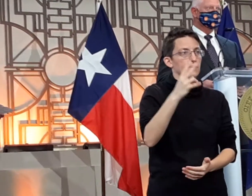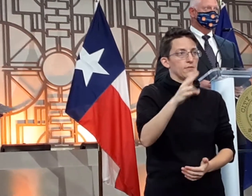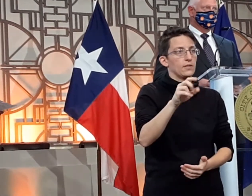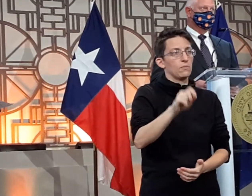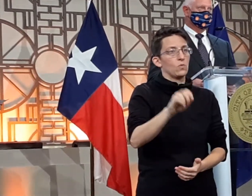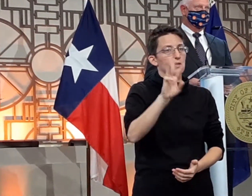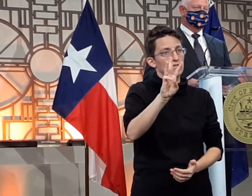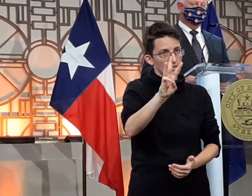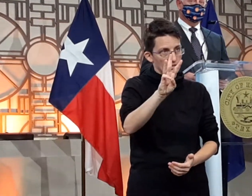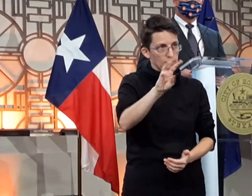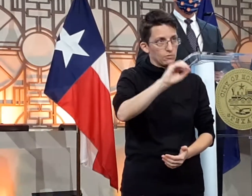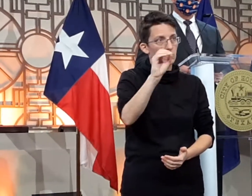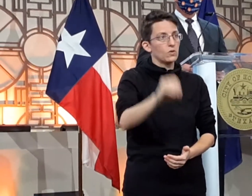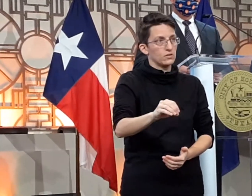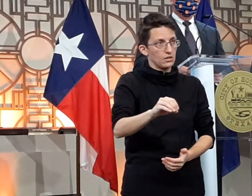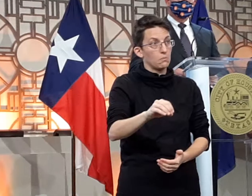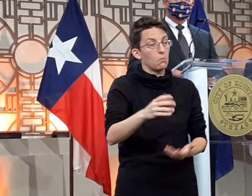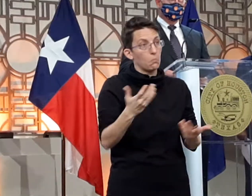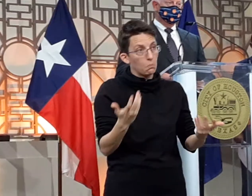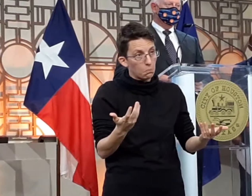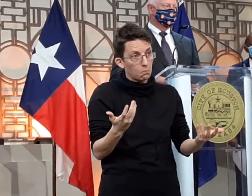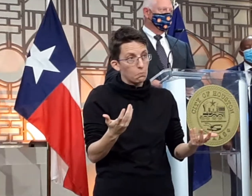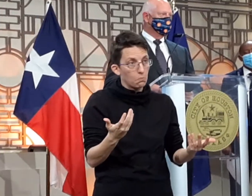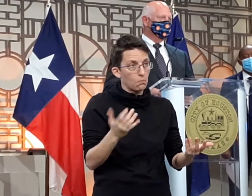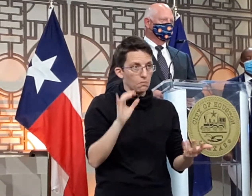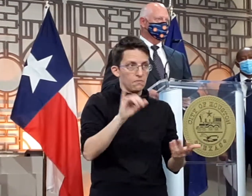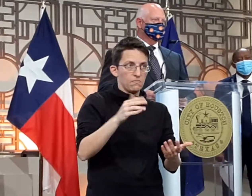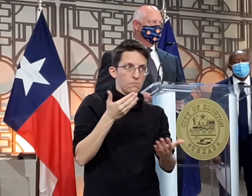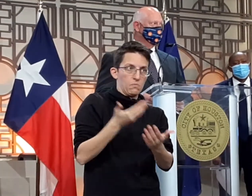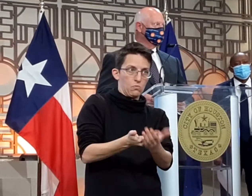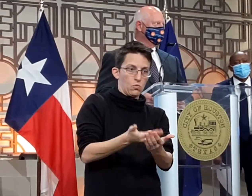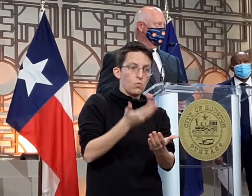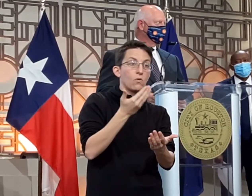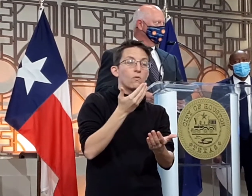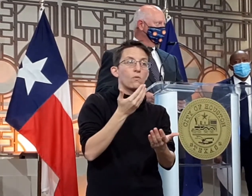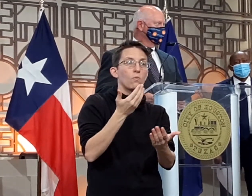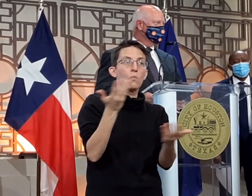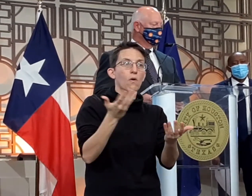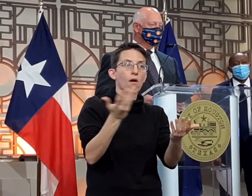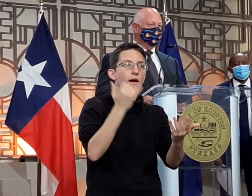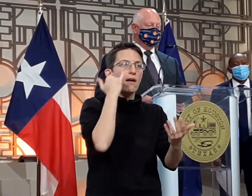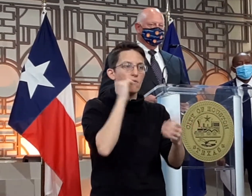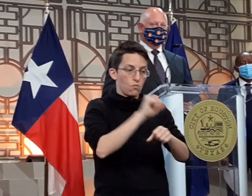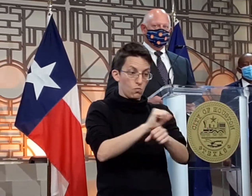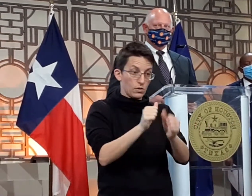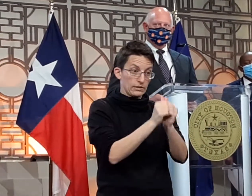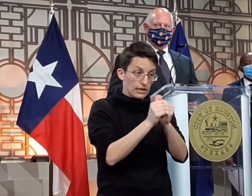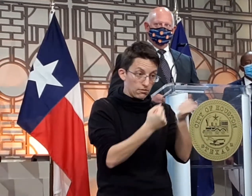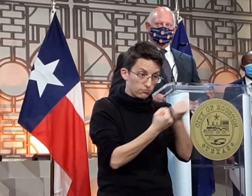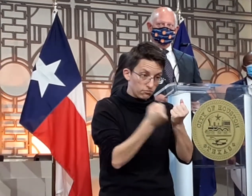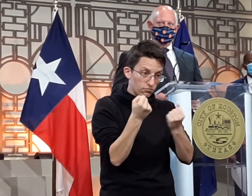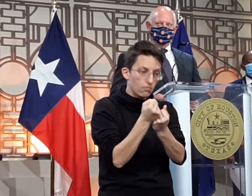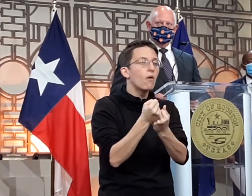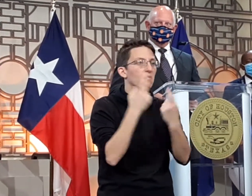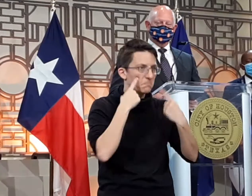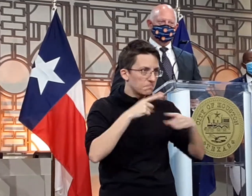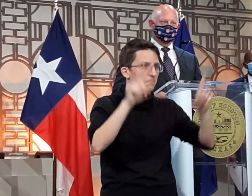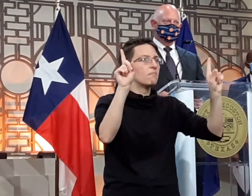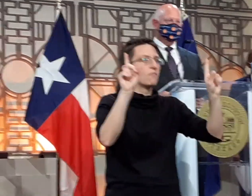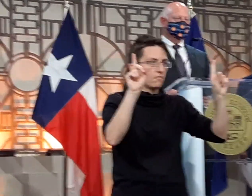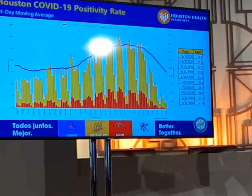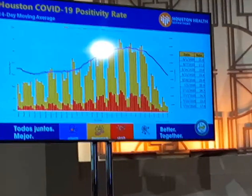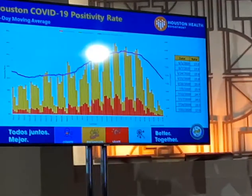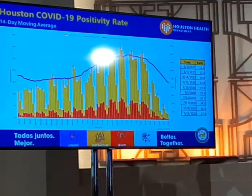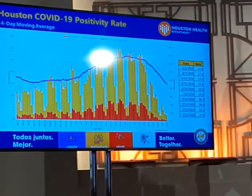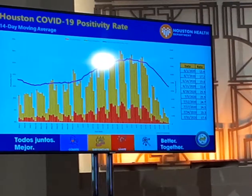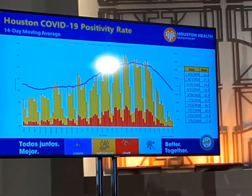that's a considerable drop. So I think it proves that when we work together, we can do better. So Mayor's right with our Better Together